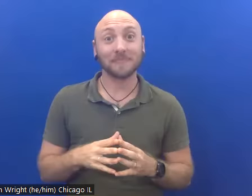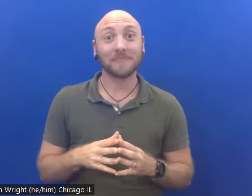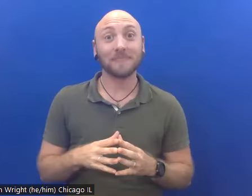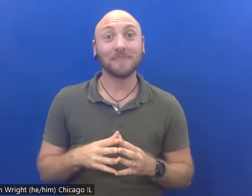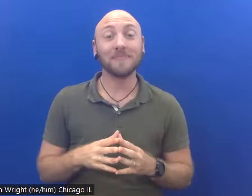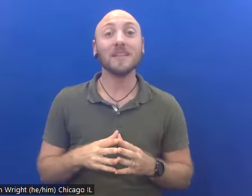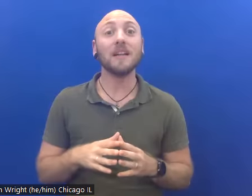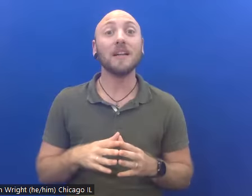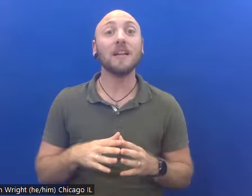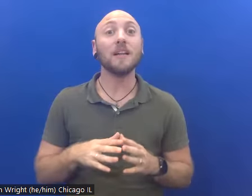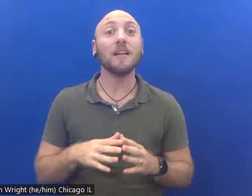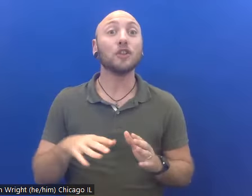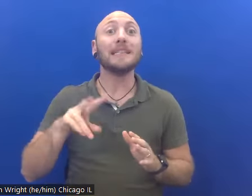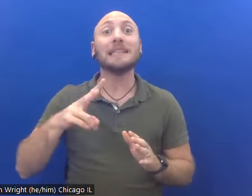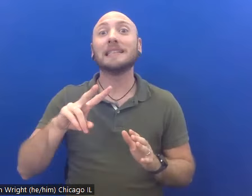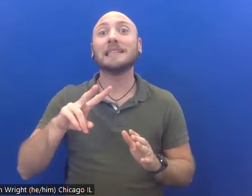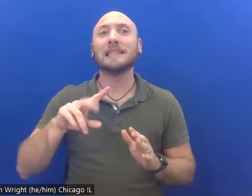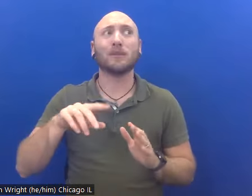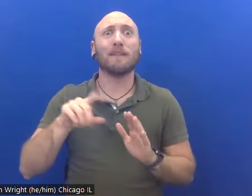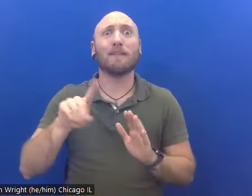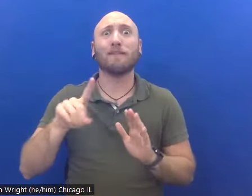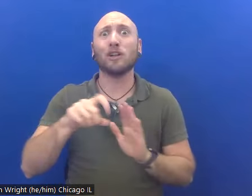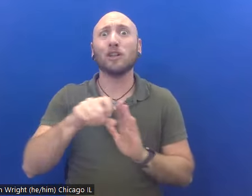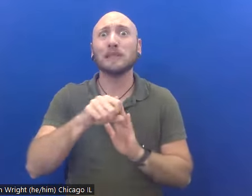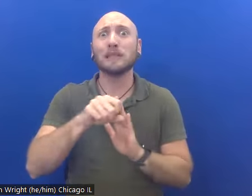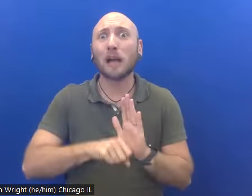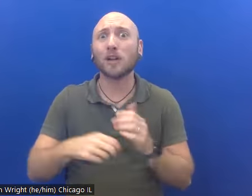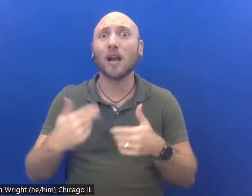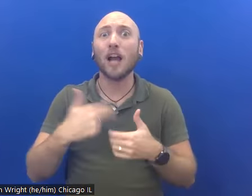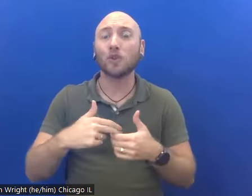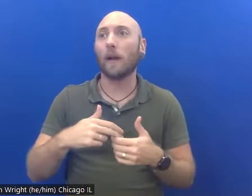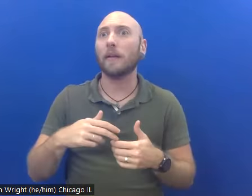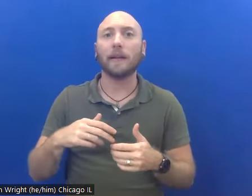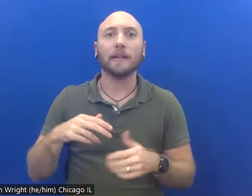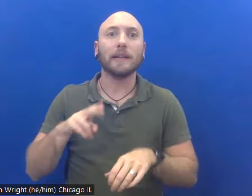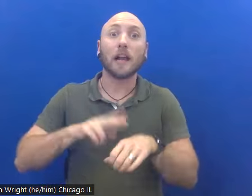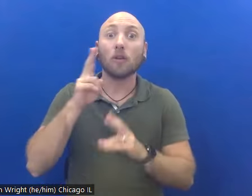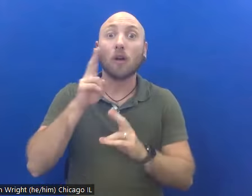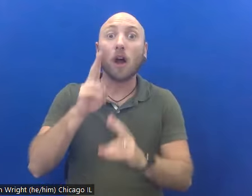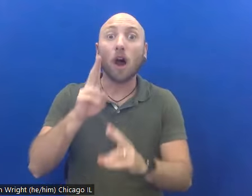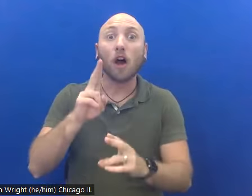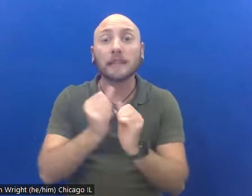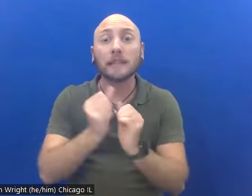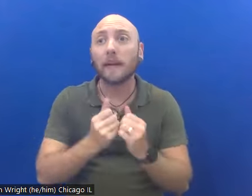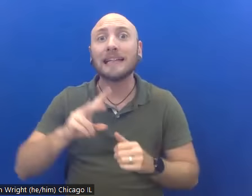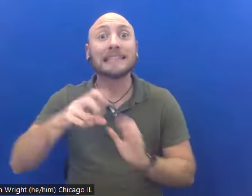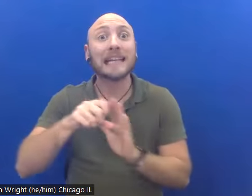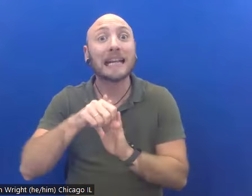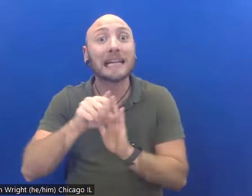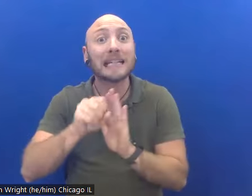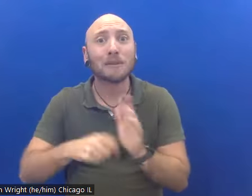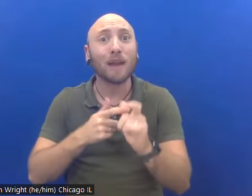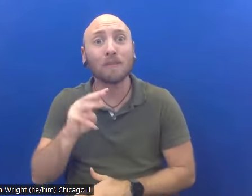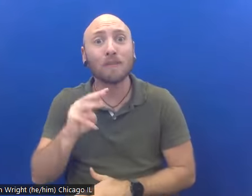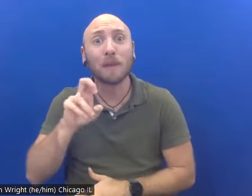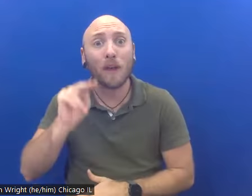second semester, I ran my first half marathon. But most importantly, I had a social life. People in my mind, and people